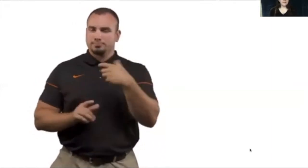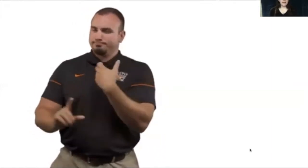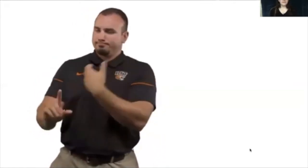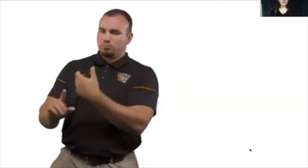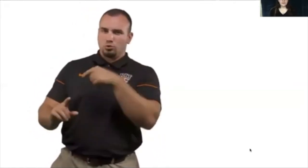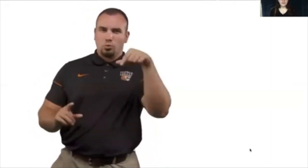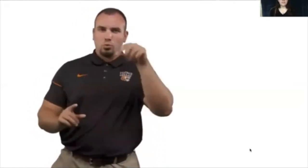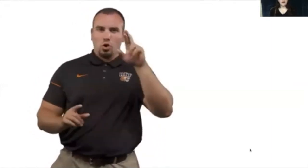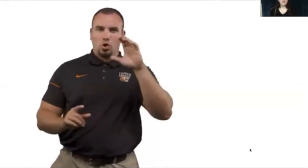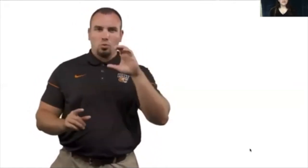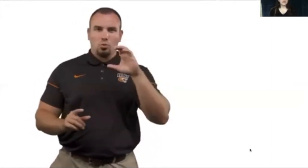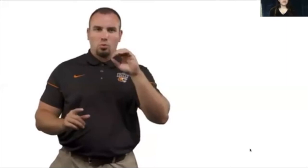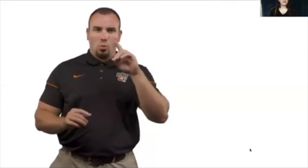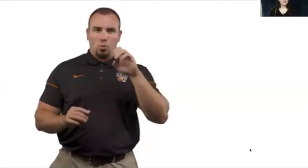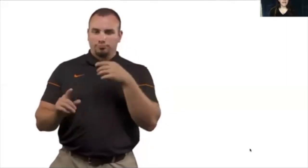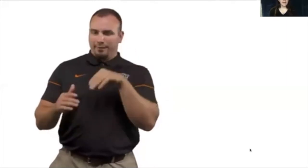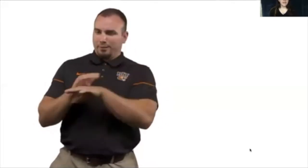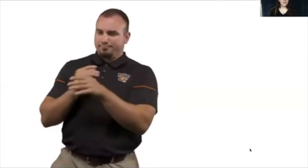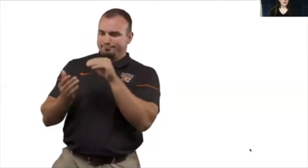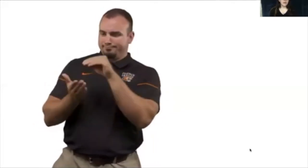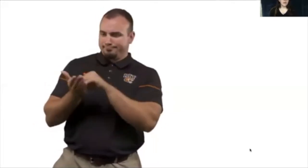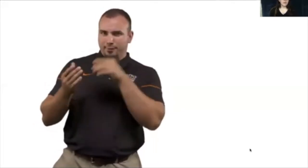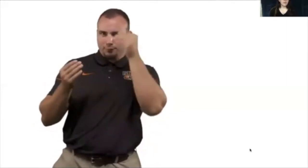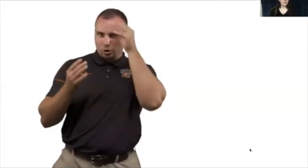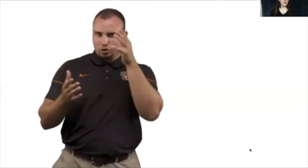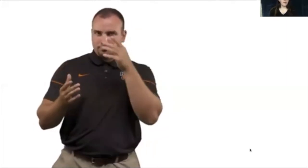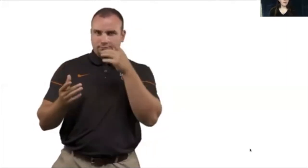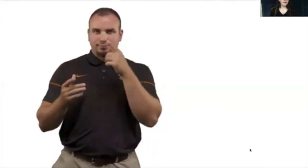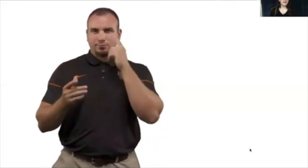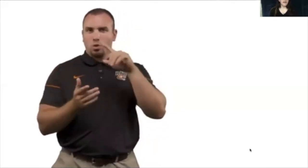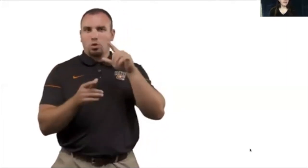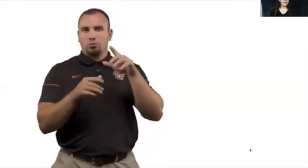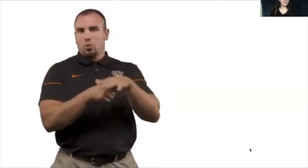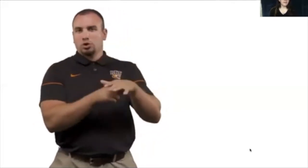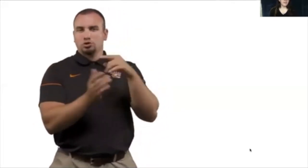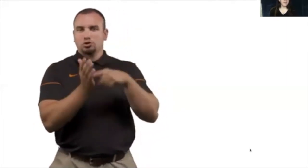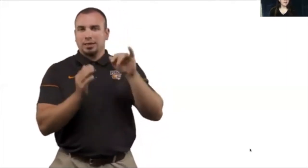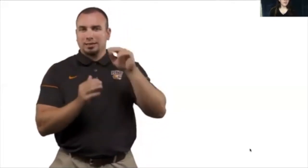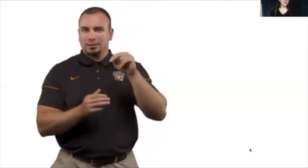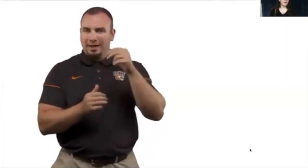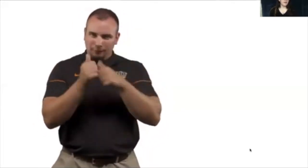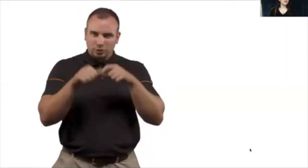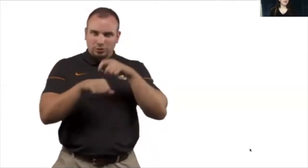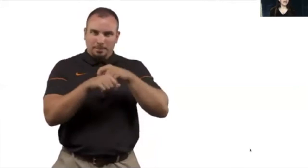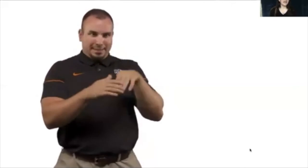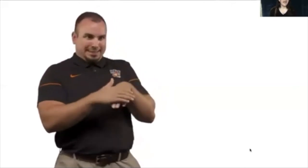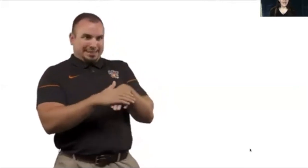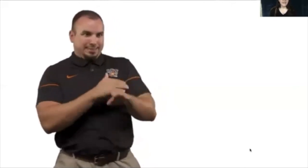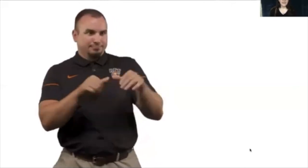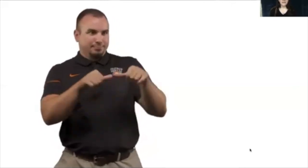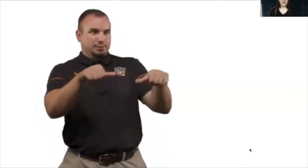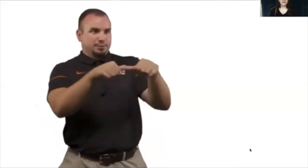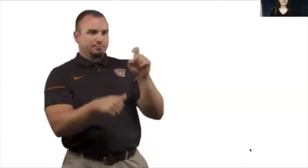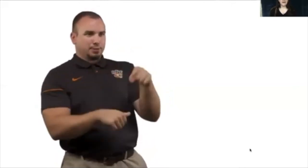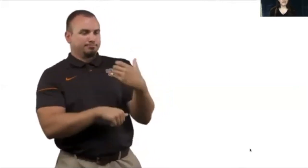Faculty, staff, and students must scan this QR code through the web browser and fill out the information for this location check-in every